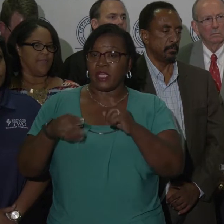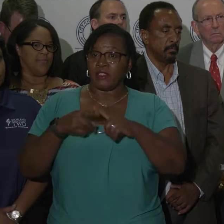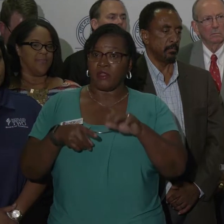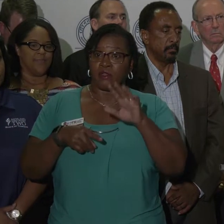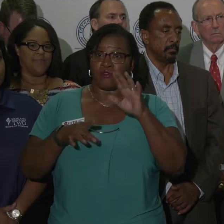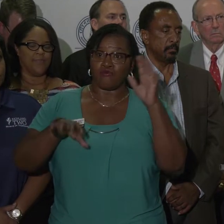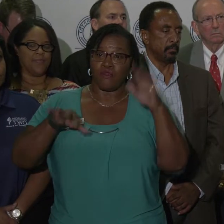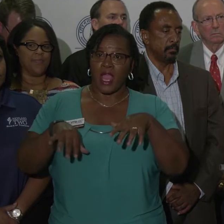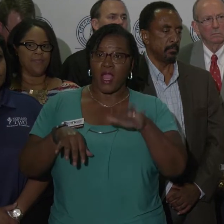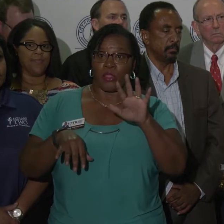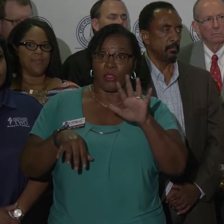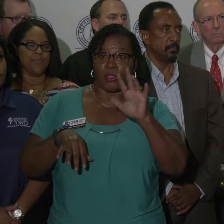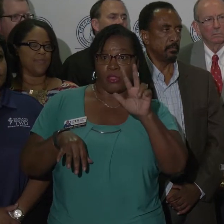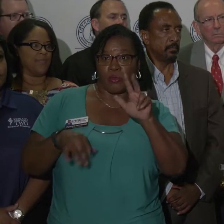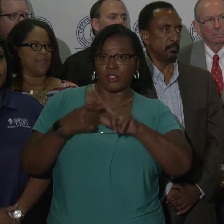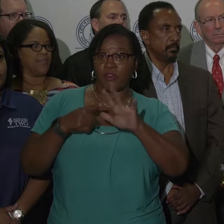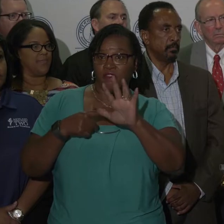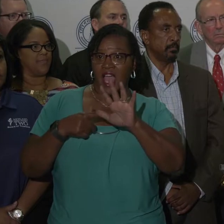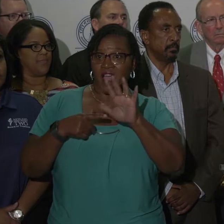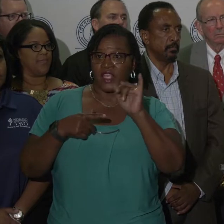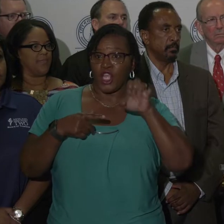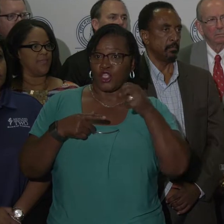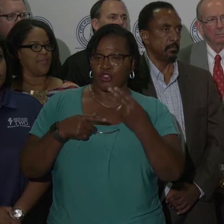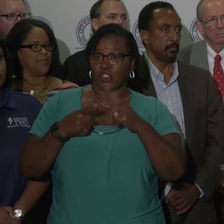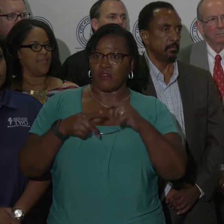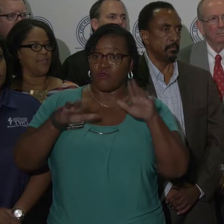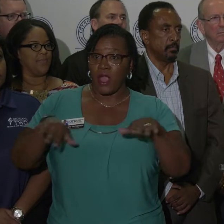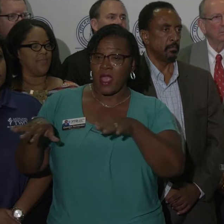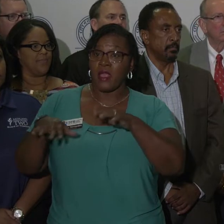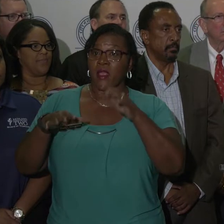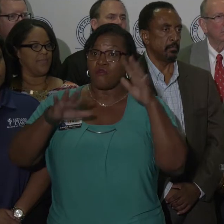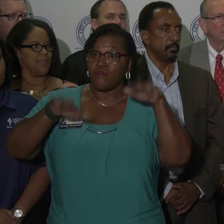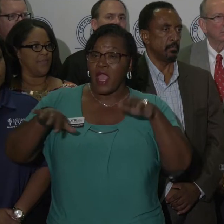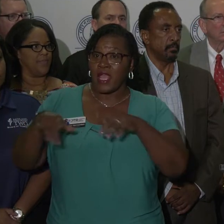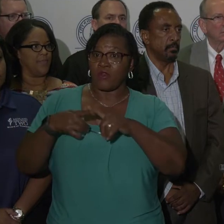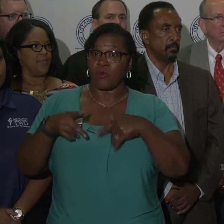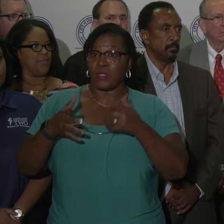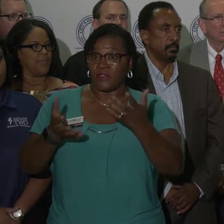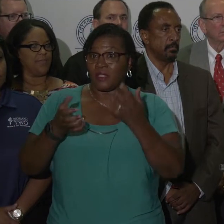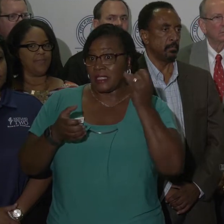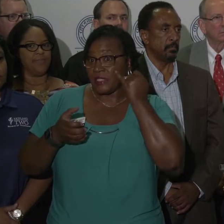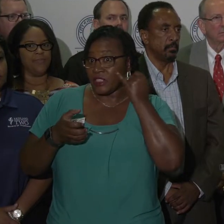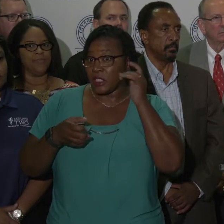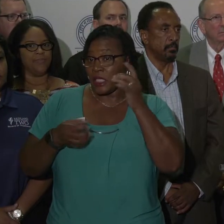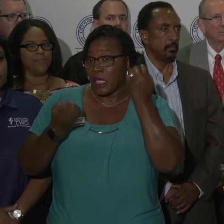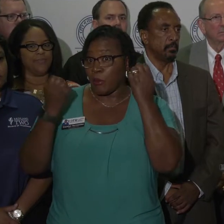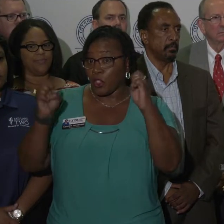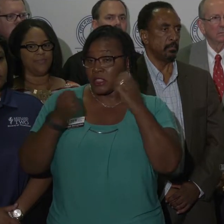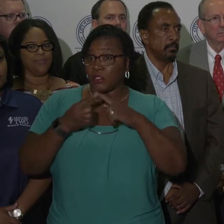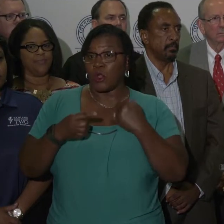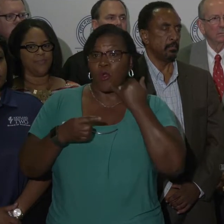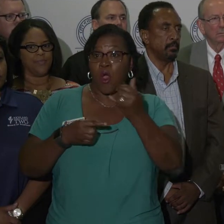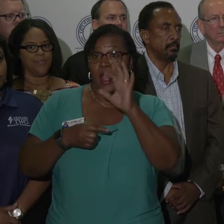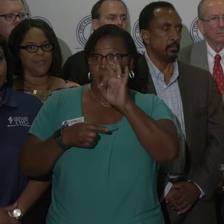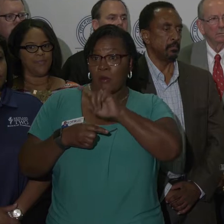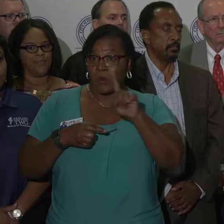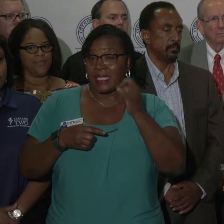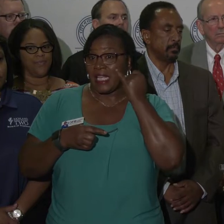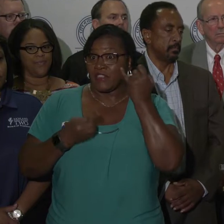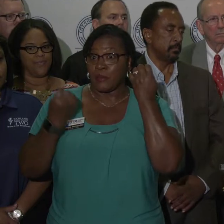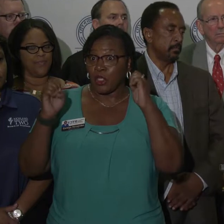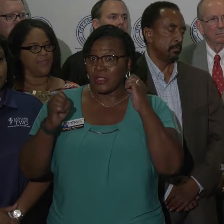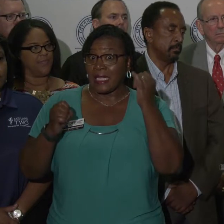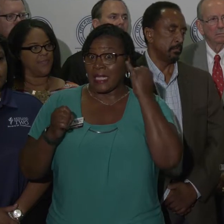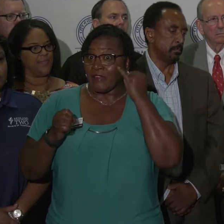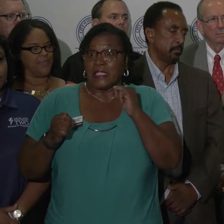3 to 5 inches. Obviously, as you all know, if there's an emergency, we want people to call 911. Call 911 if there's an emergency. If there's not